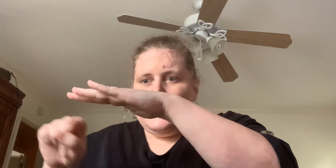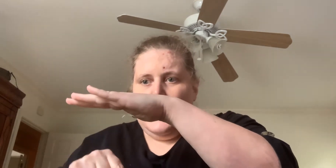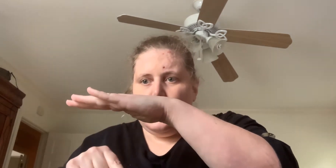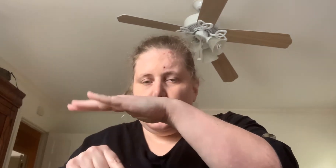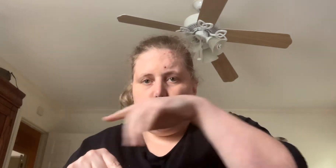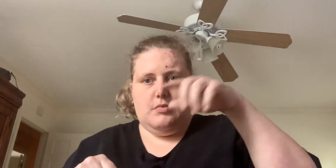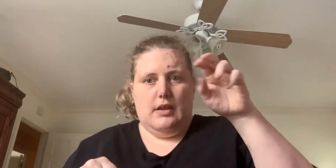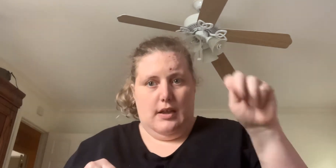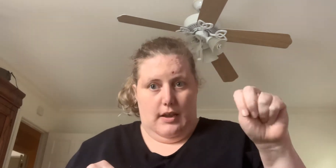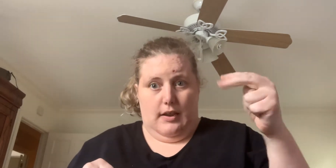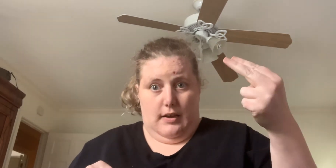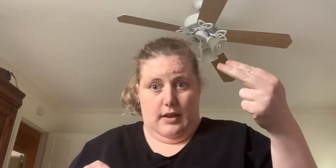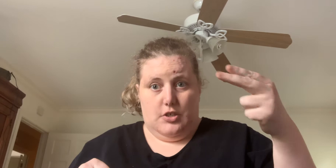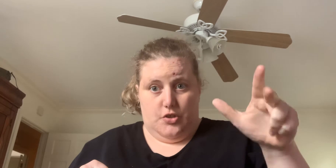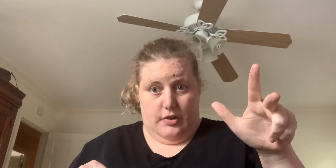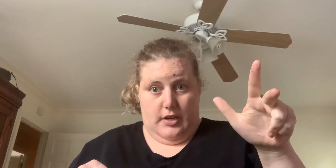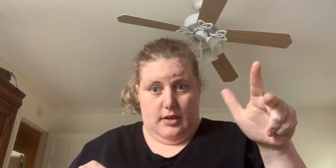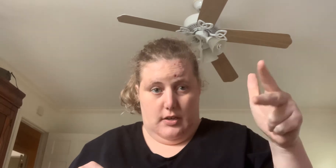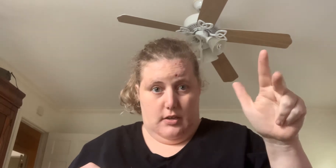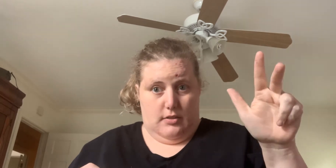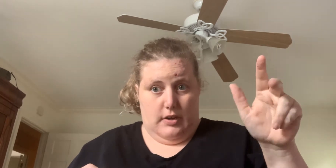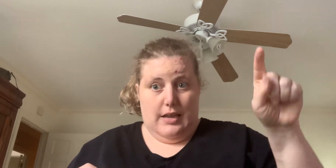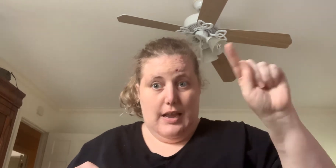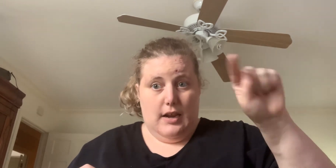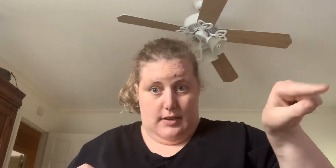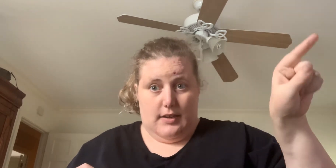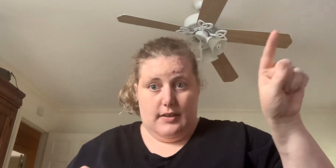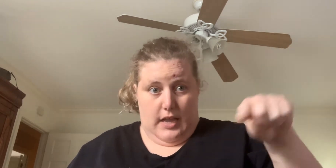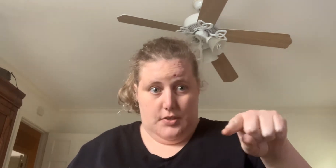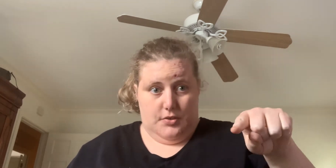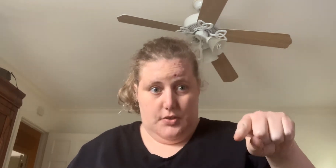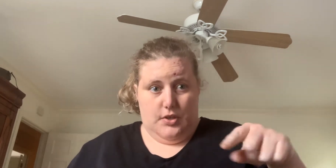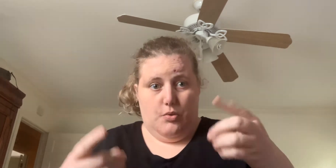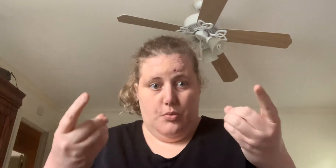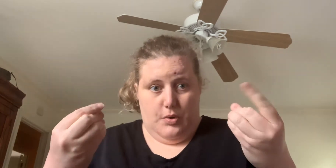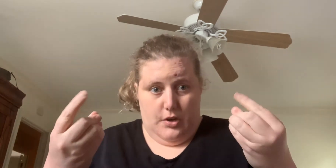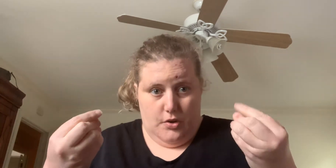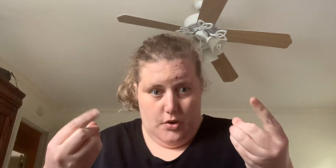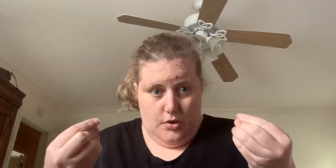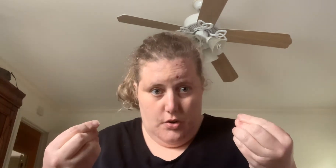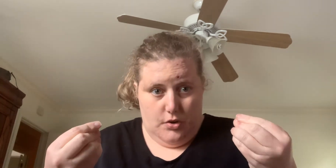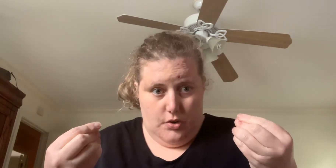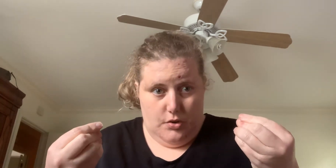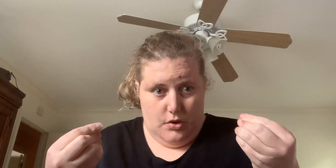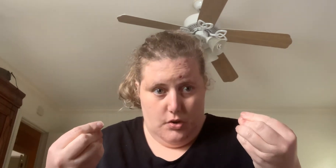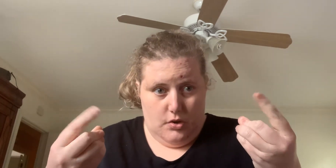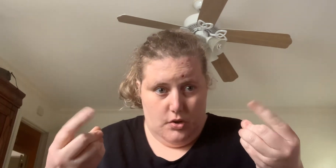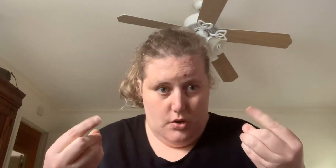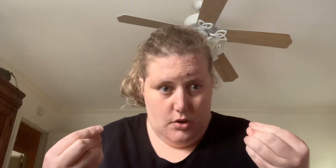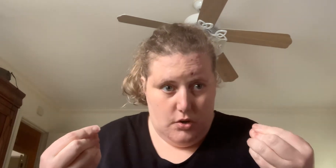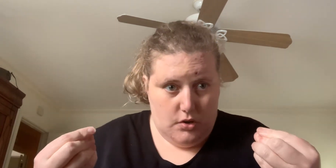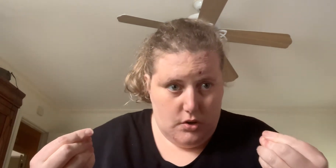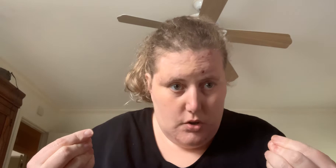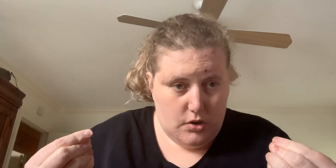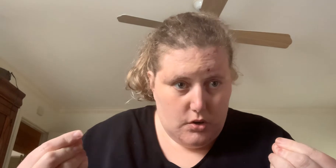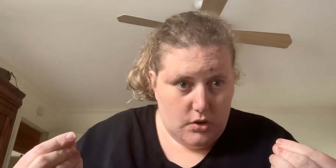is 5, divided by 2 will give us 2.5 moles of